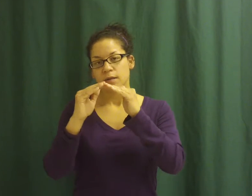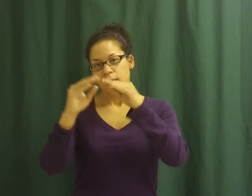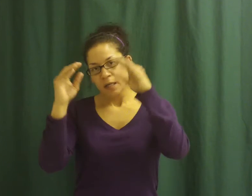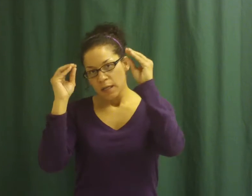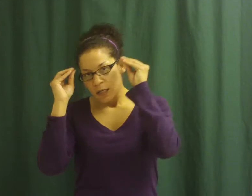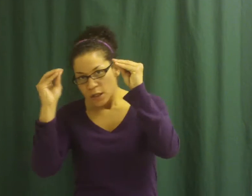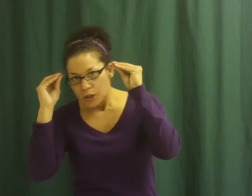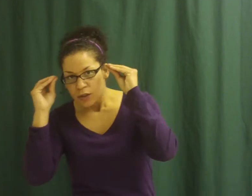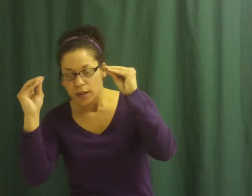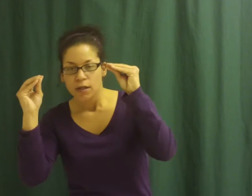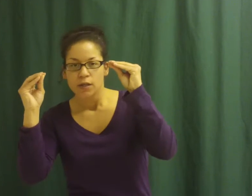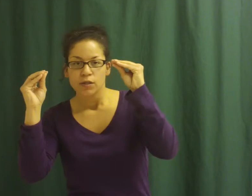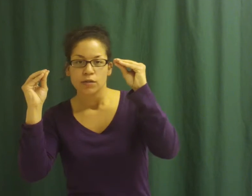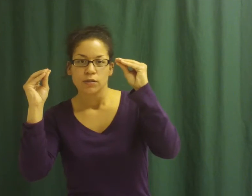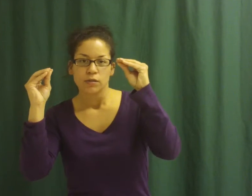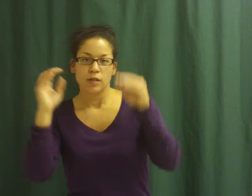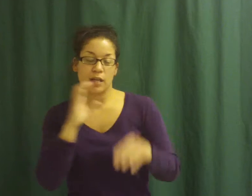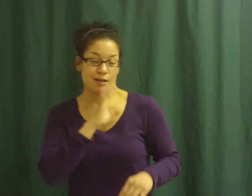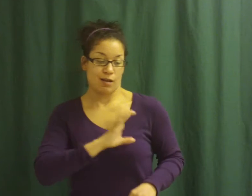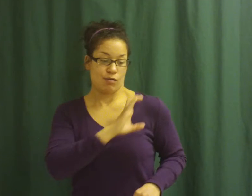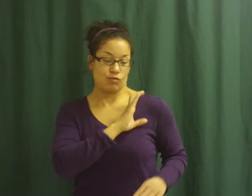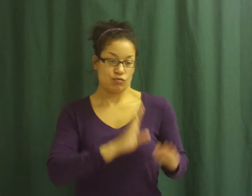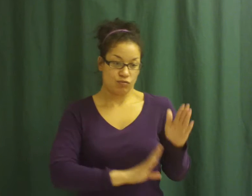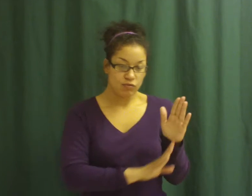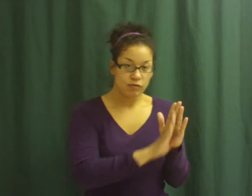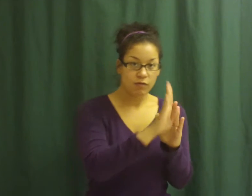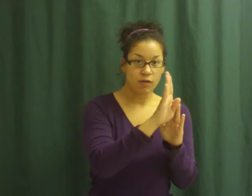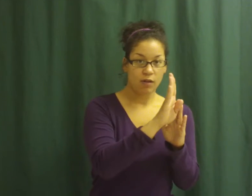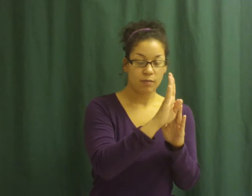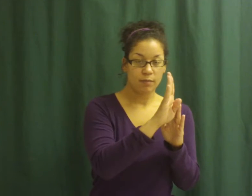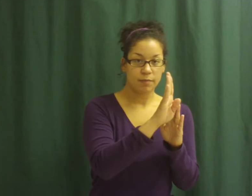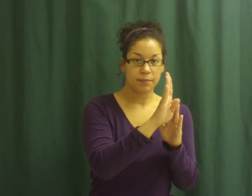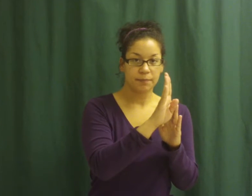of present-day scholars and curriculum developers.